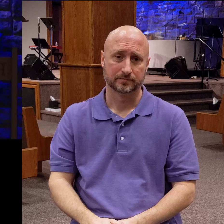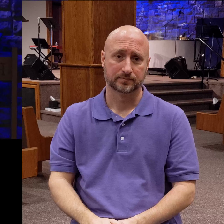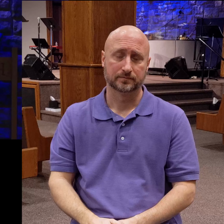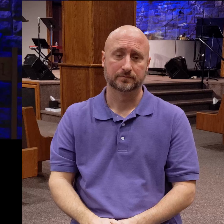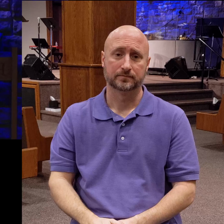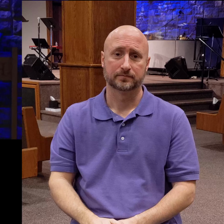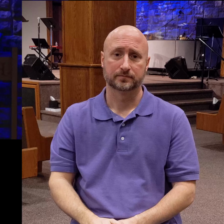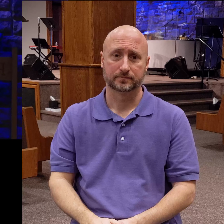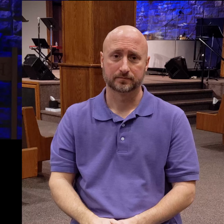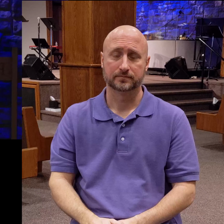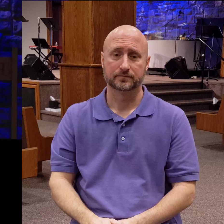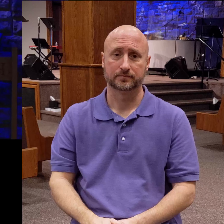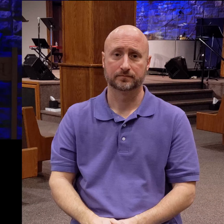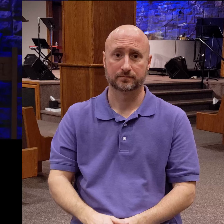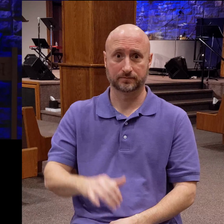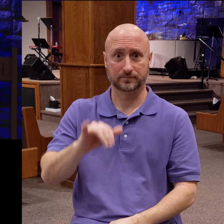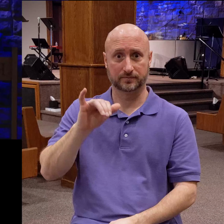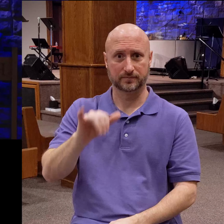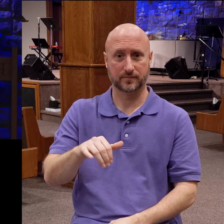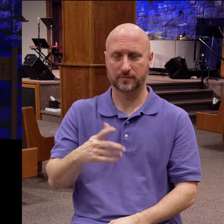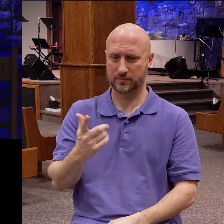And that divinity